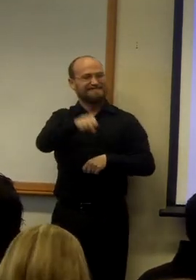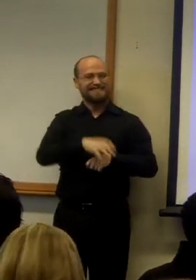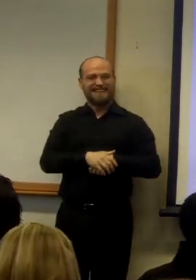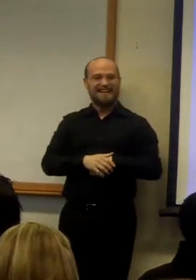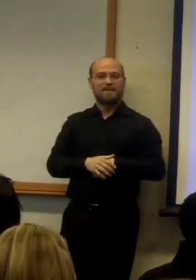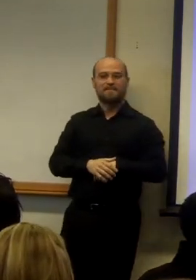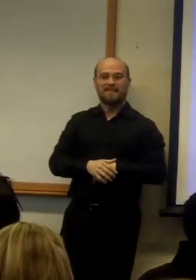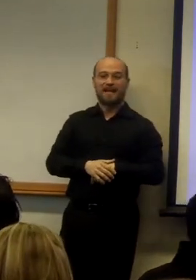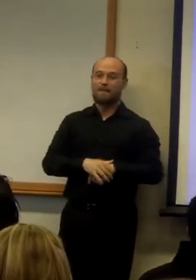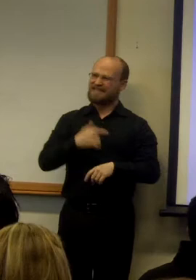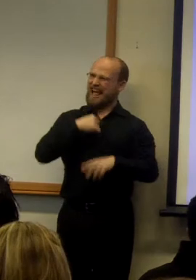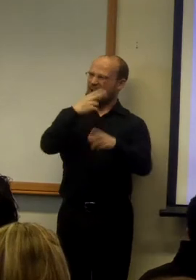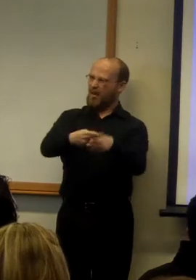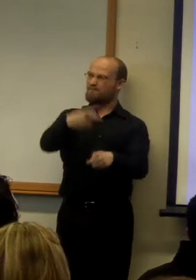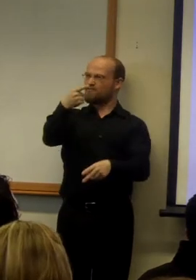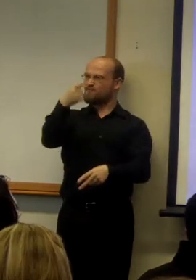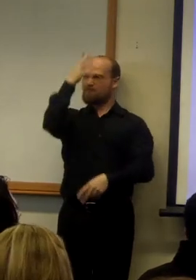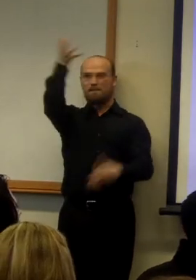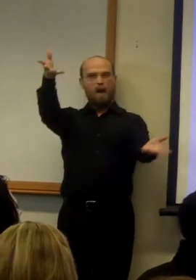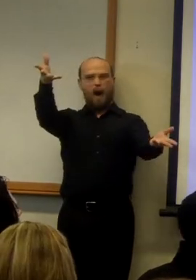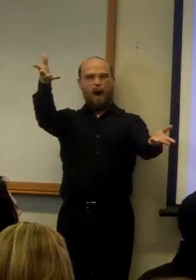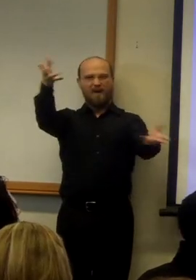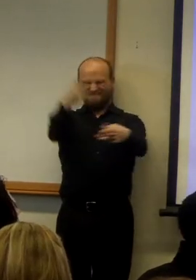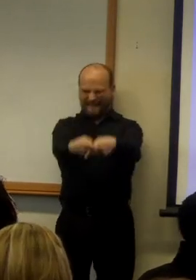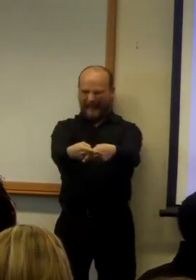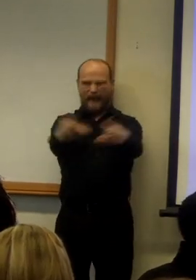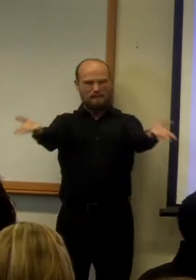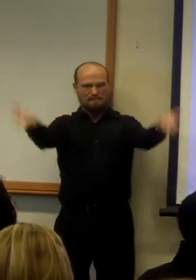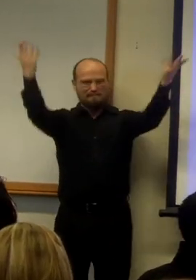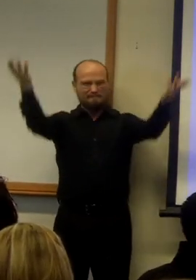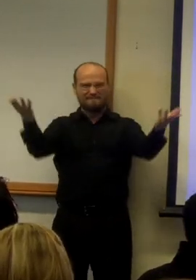Because I call him Grandpa, right?